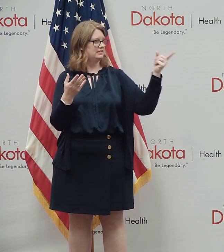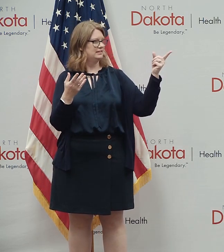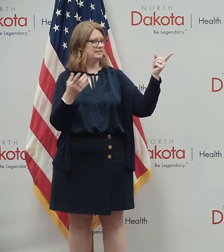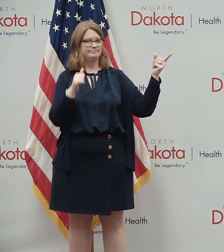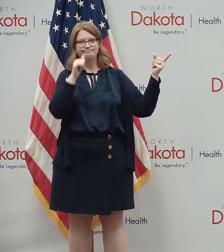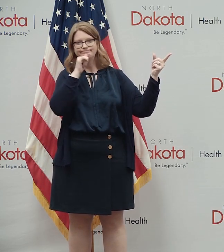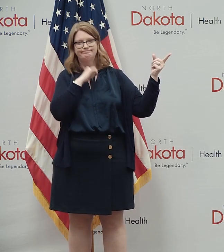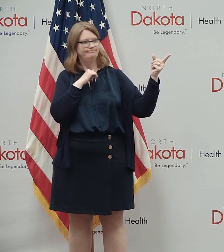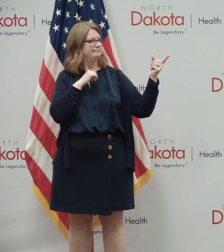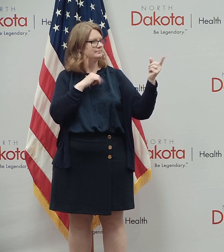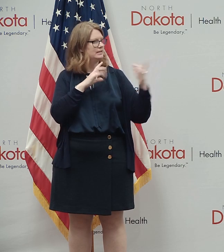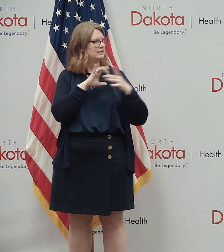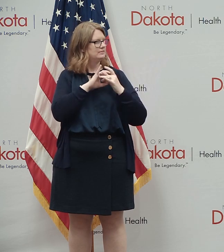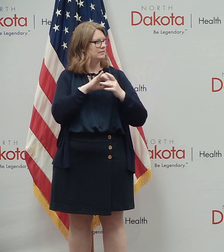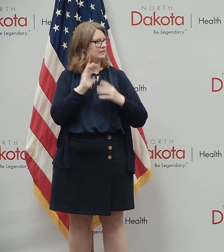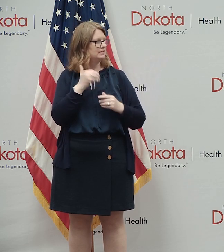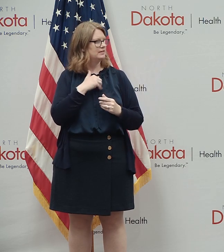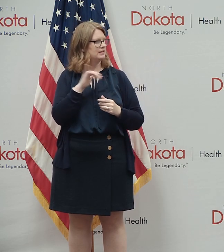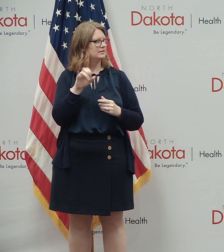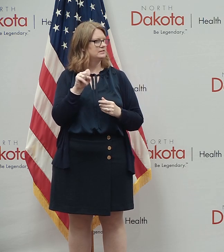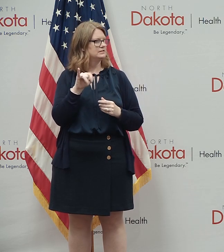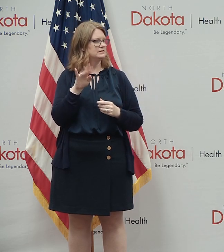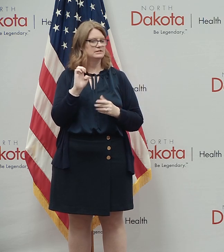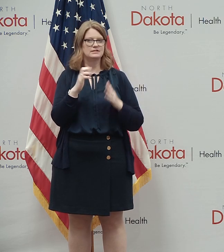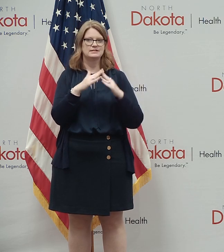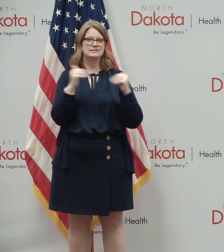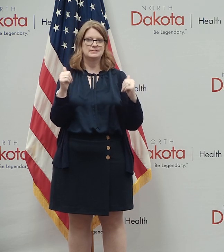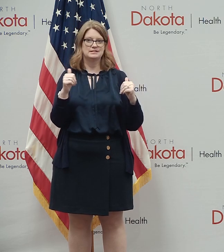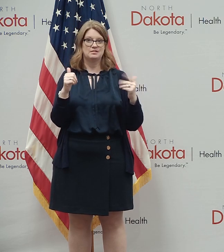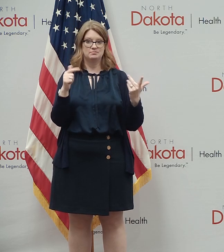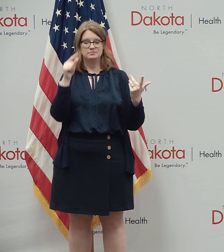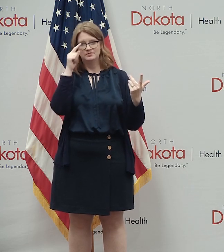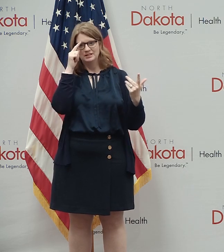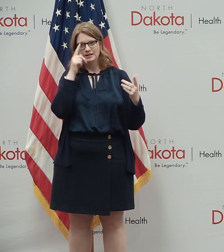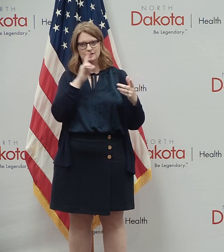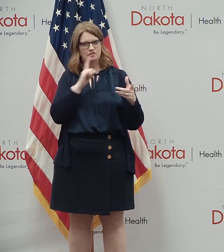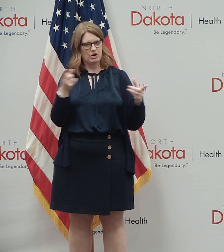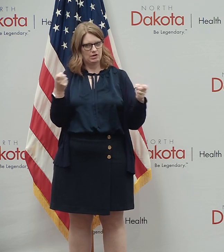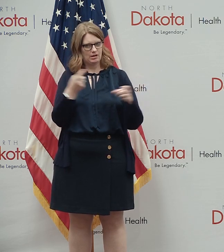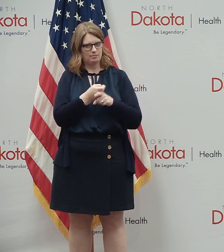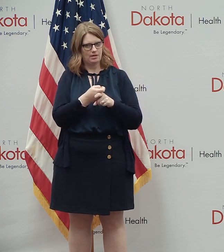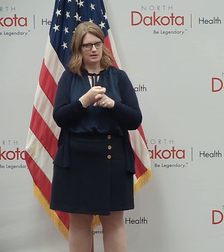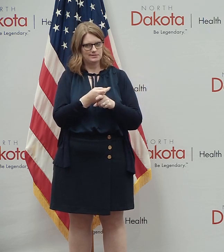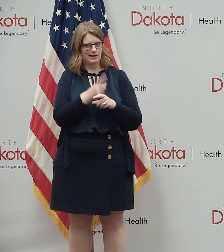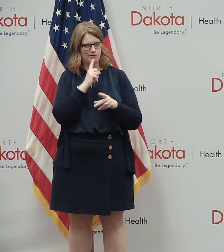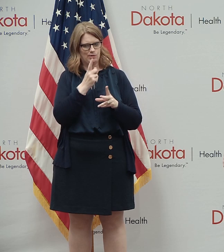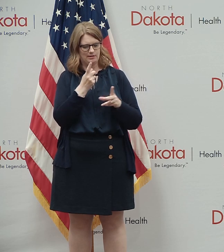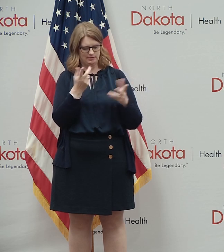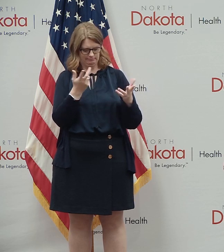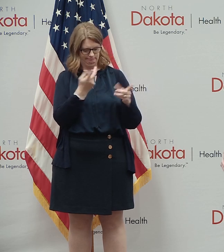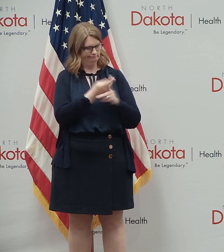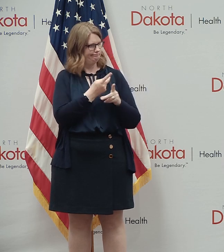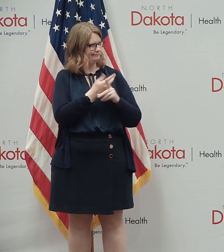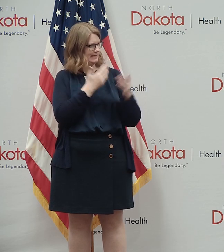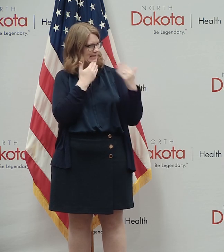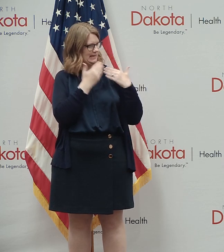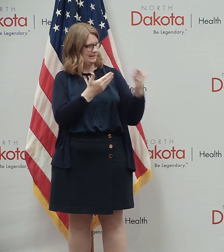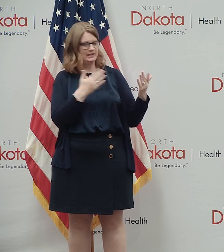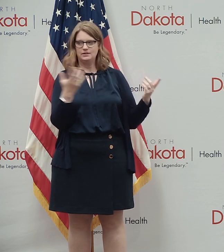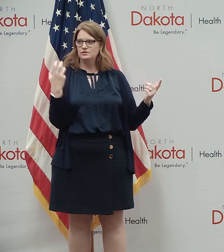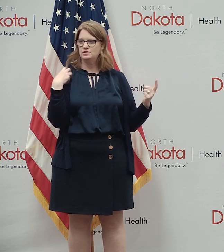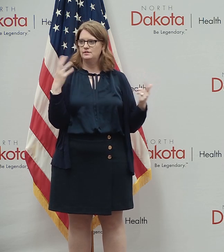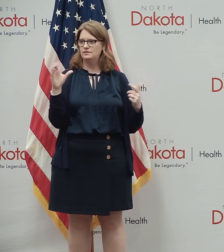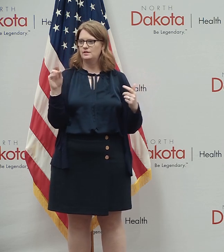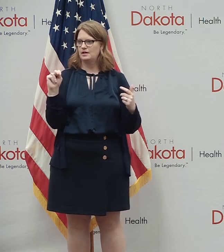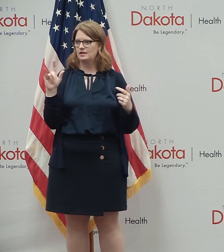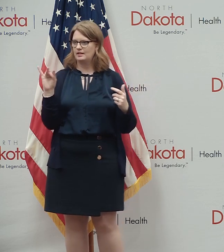and the scope in our justice system is large and complex and in great hands. Thank you, Chief. We will go to online